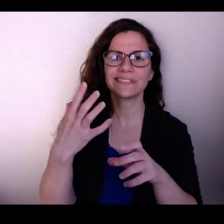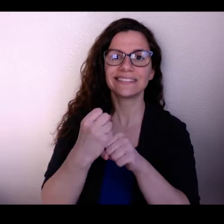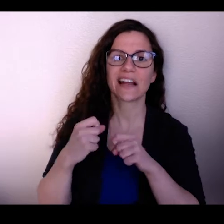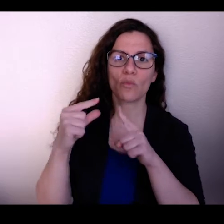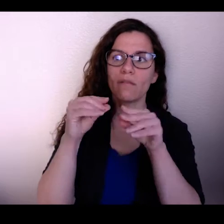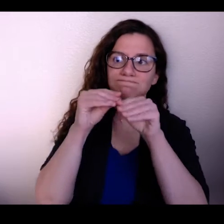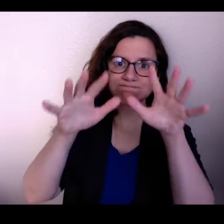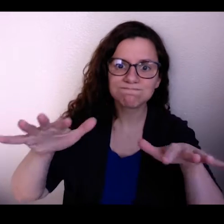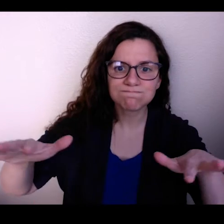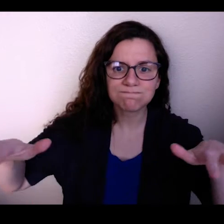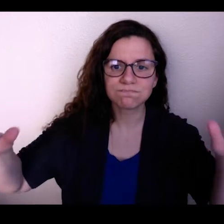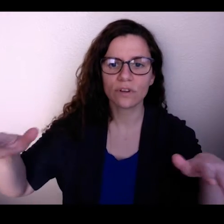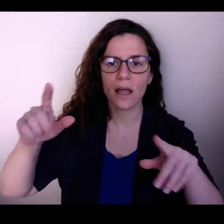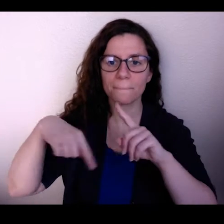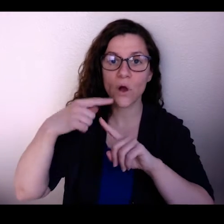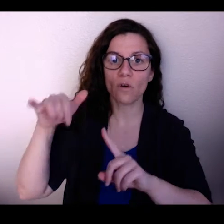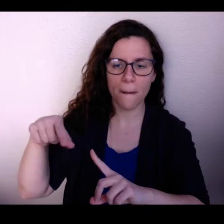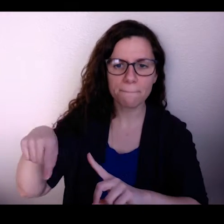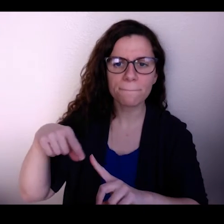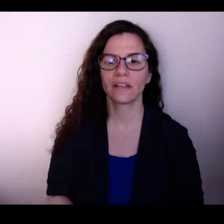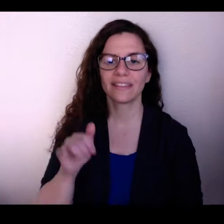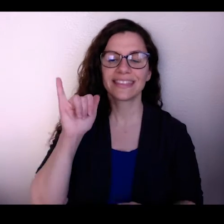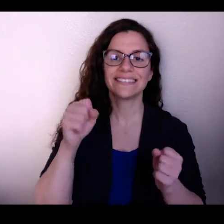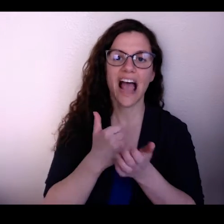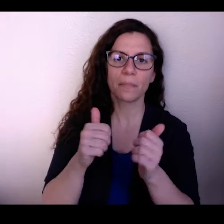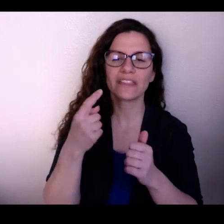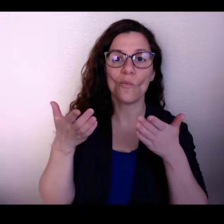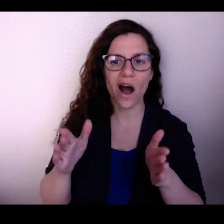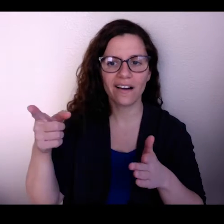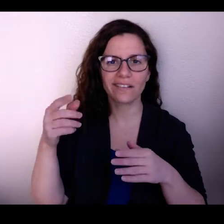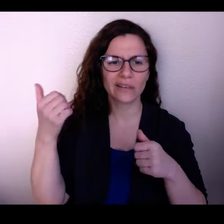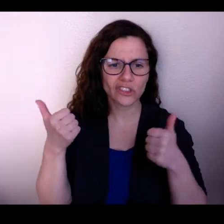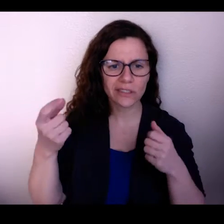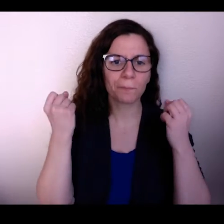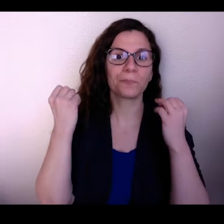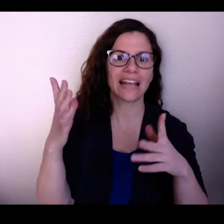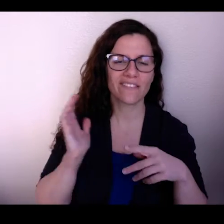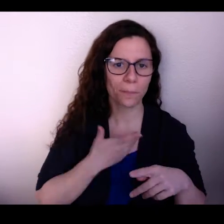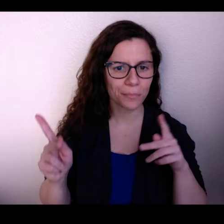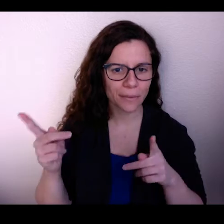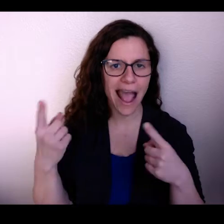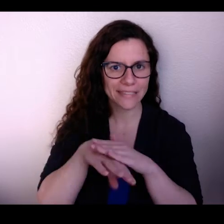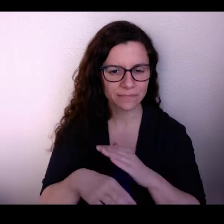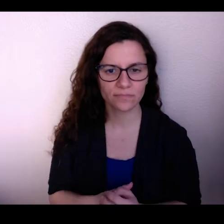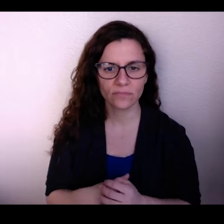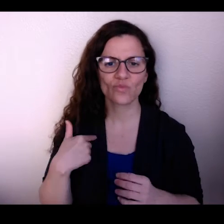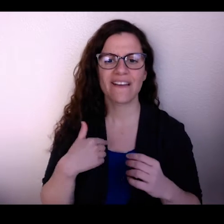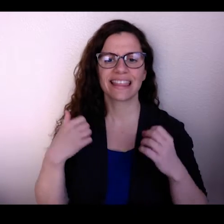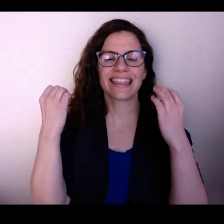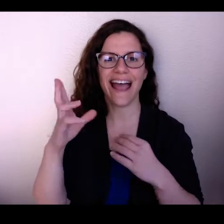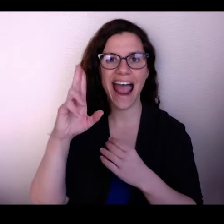You know, the one thing I'm trying to get the word out about and get help with is the way in which many of